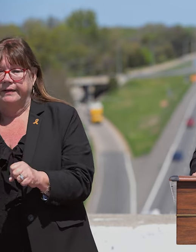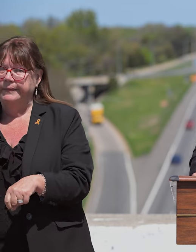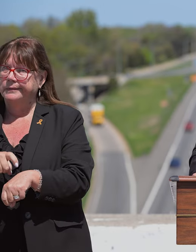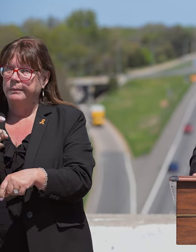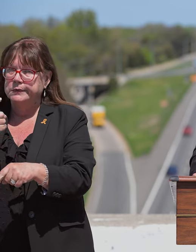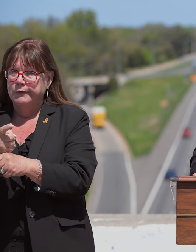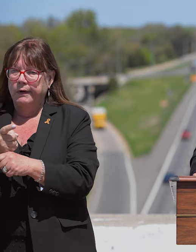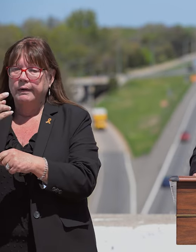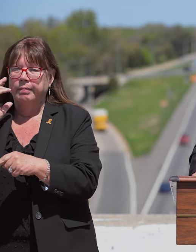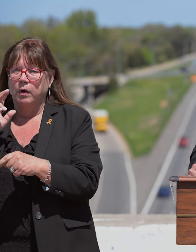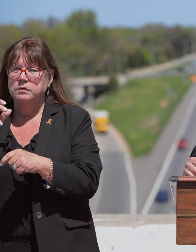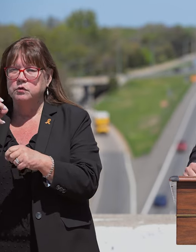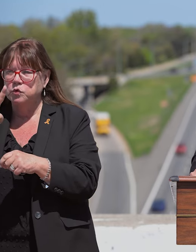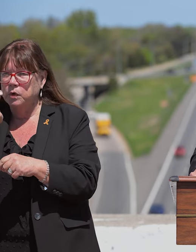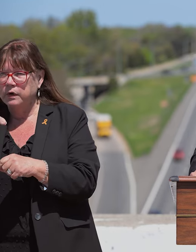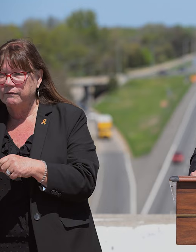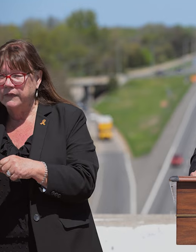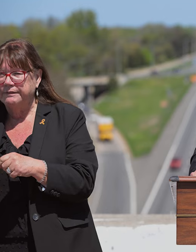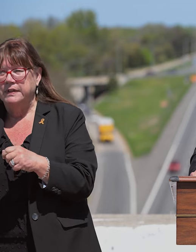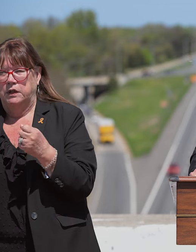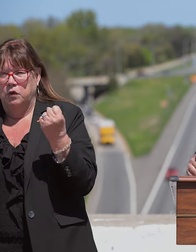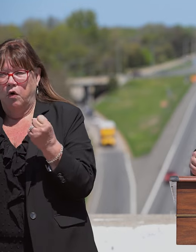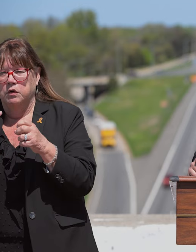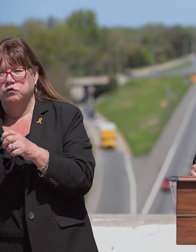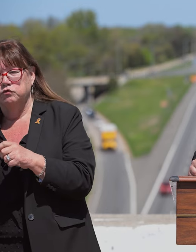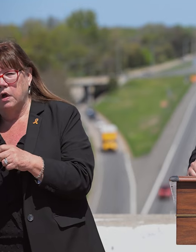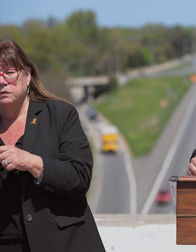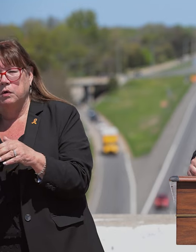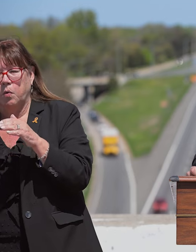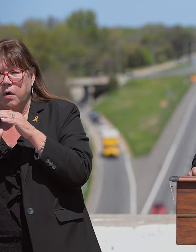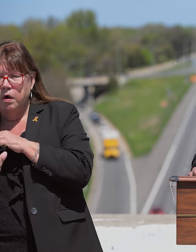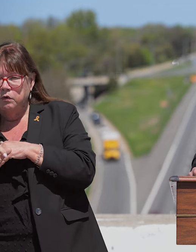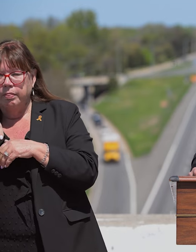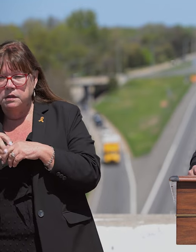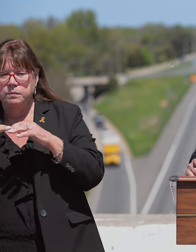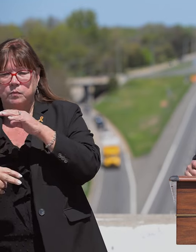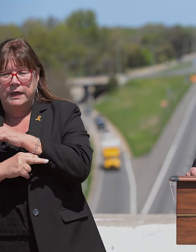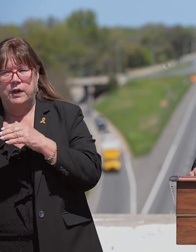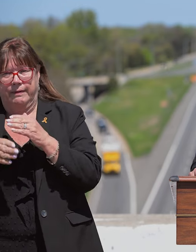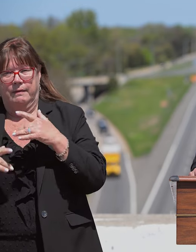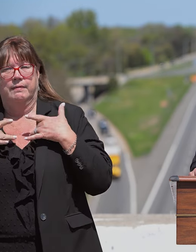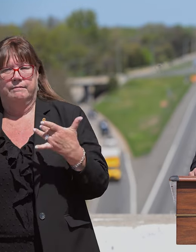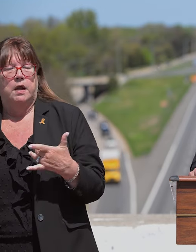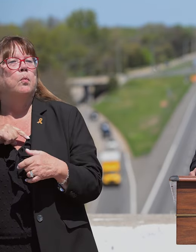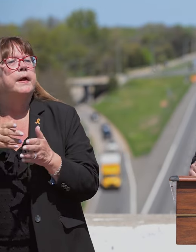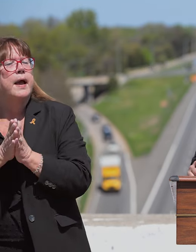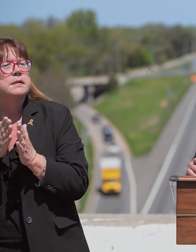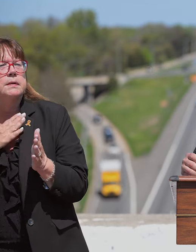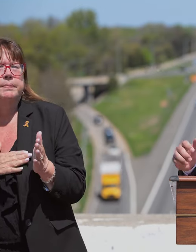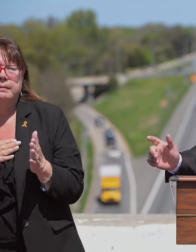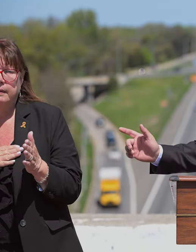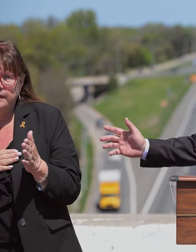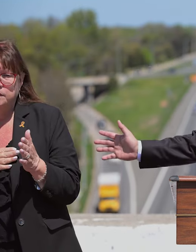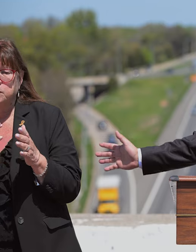the procession will pass under the I-70 bridge at the conclusion of this event. We've also asked that you please be sure